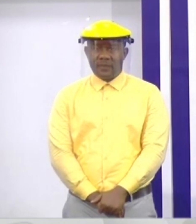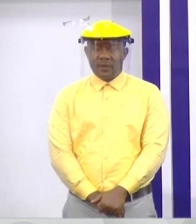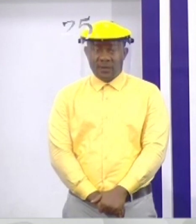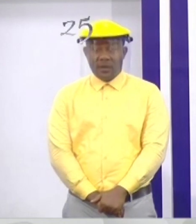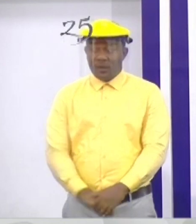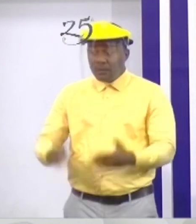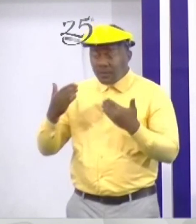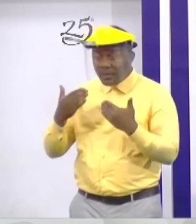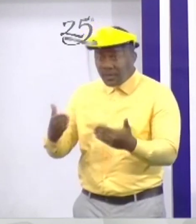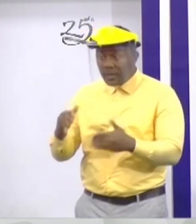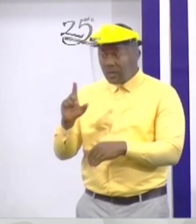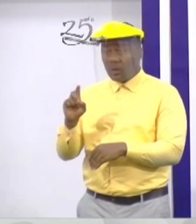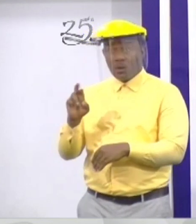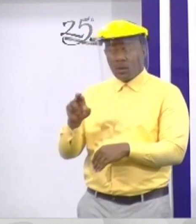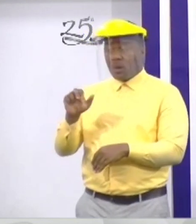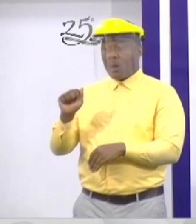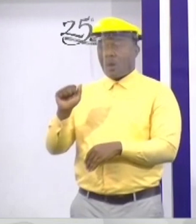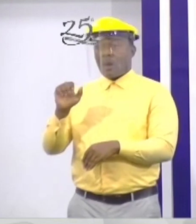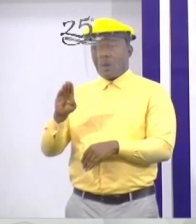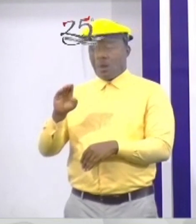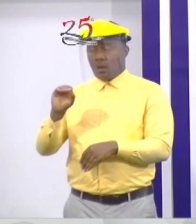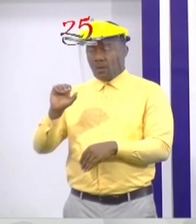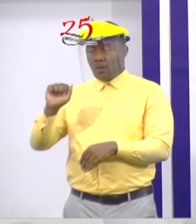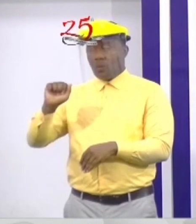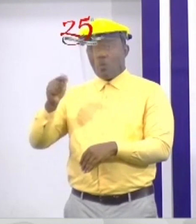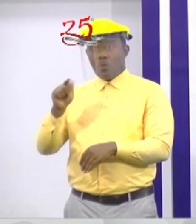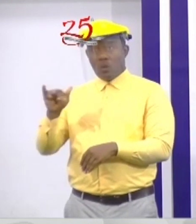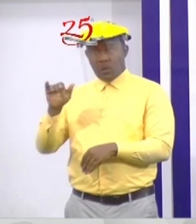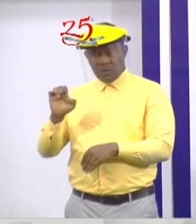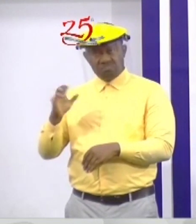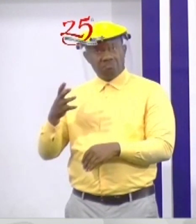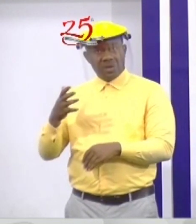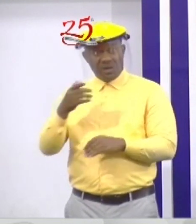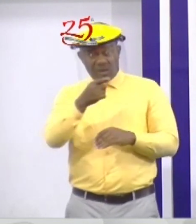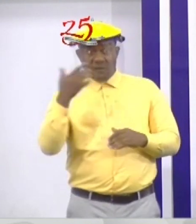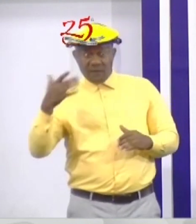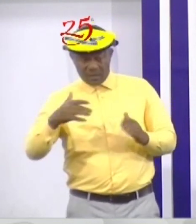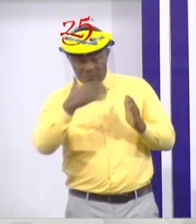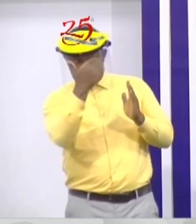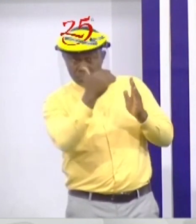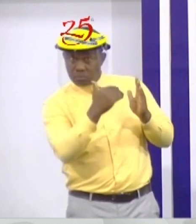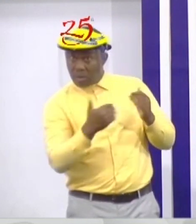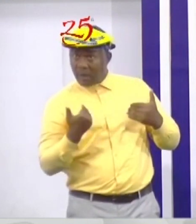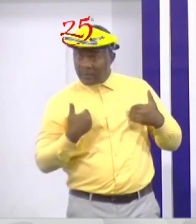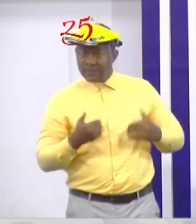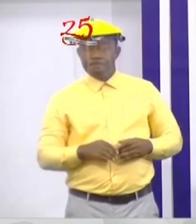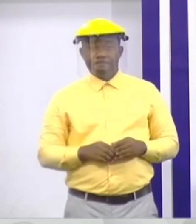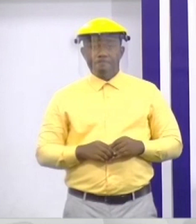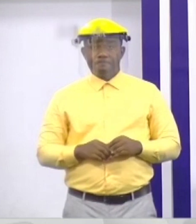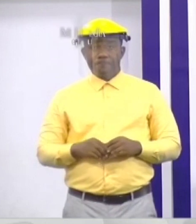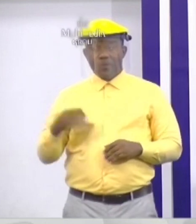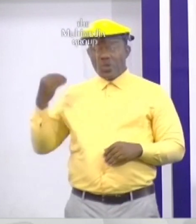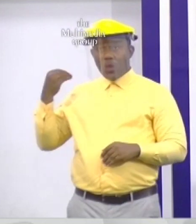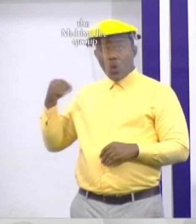Dr. Abadi, thank you. We will at some point go over the district case count once again. A couple of things. The